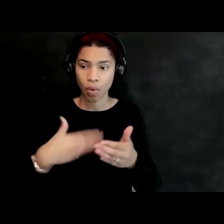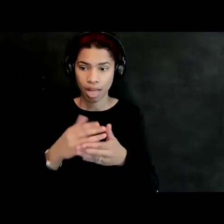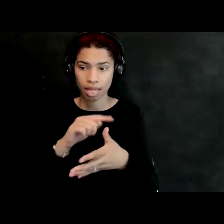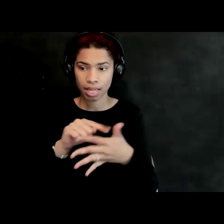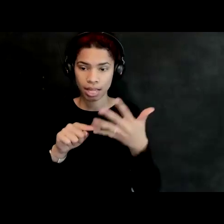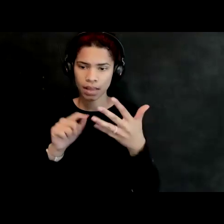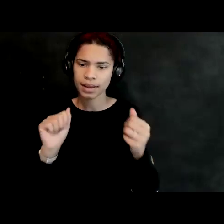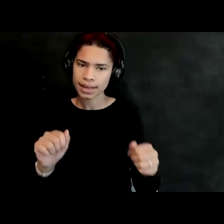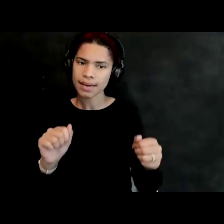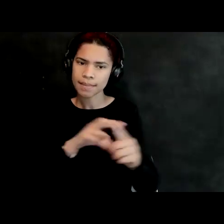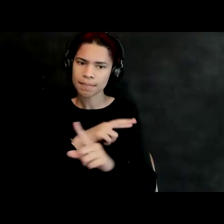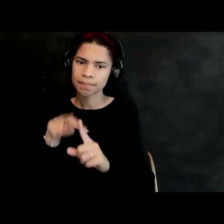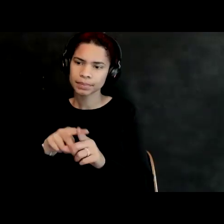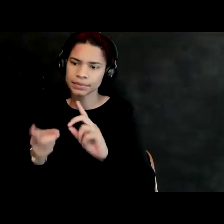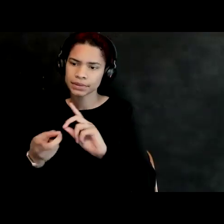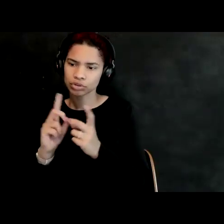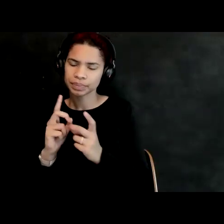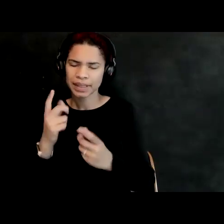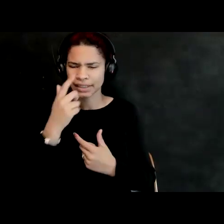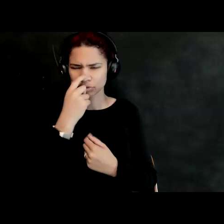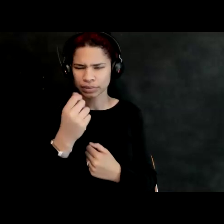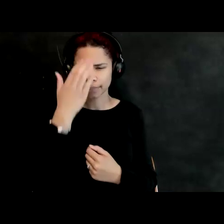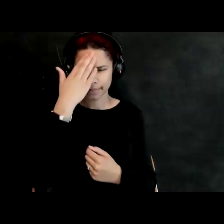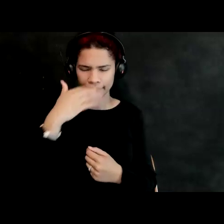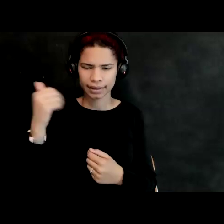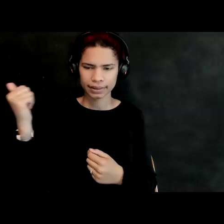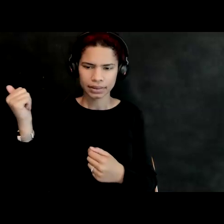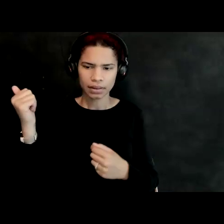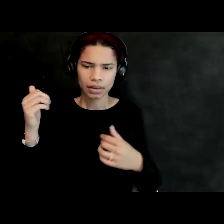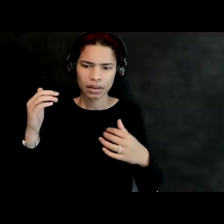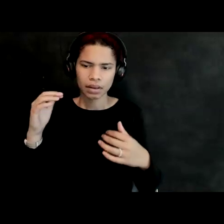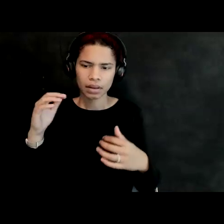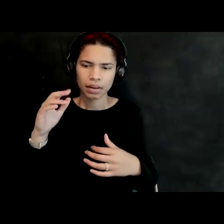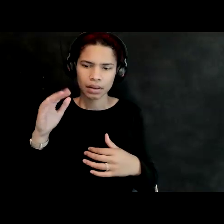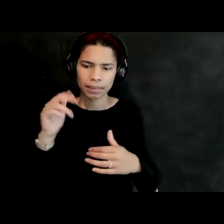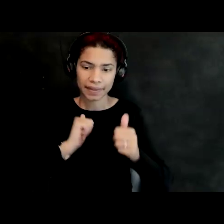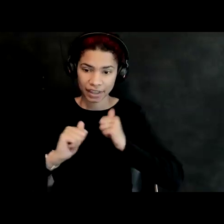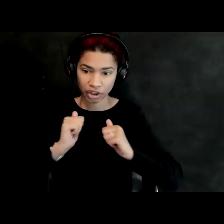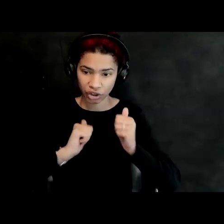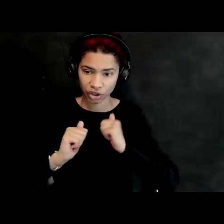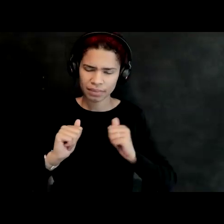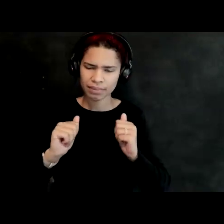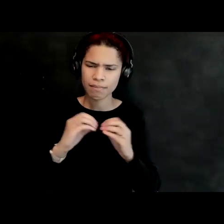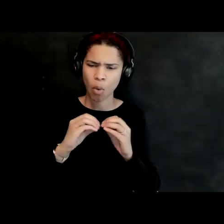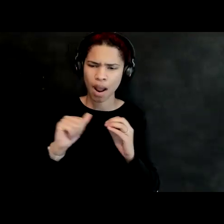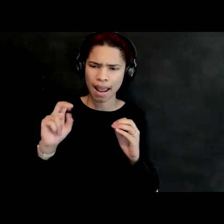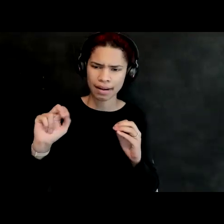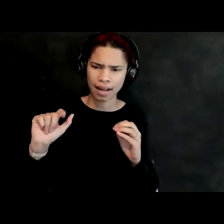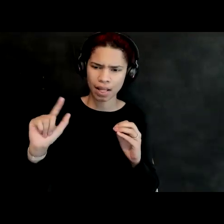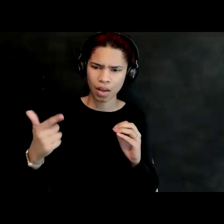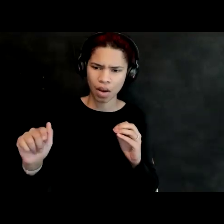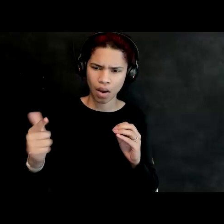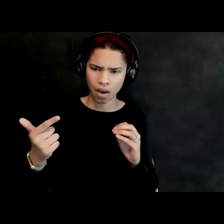digitized. And it's interesting because theater is such an analog medium. But when you're using it